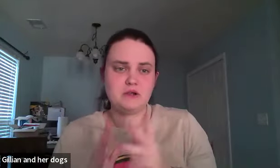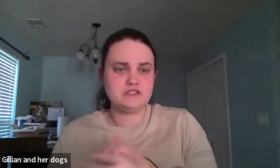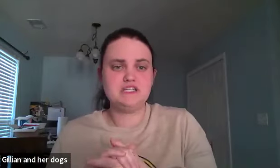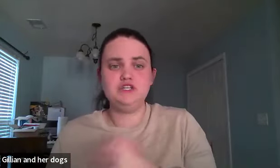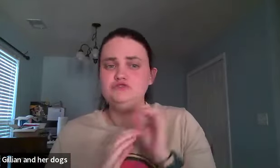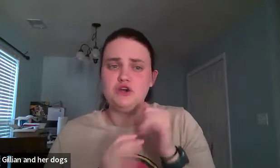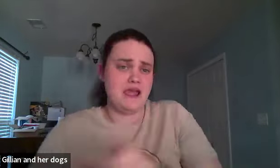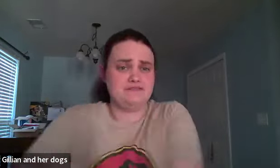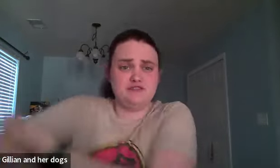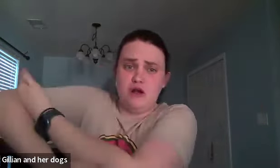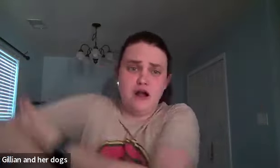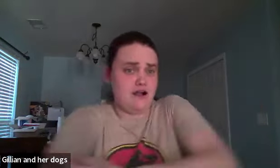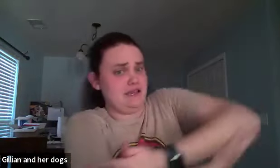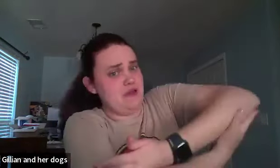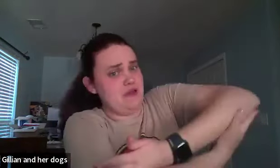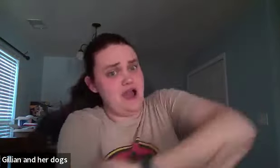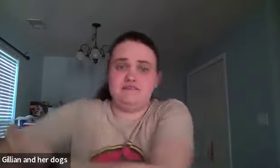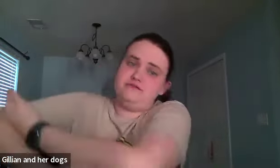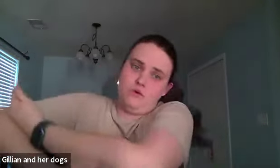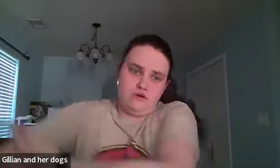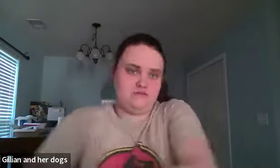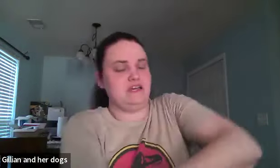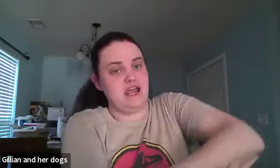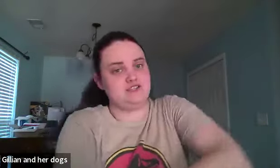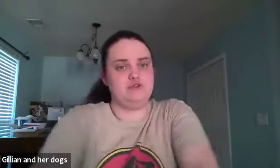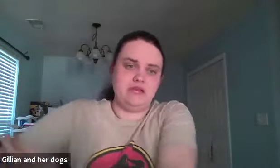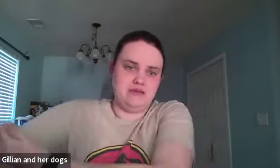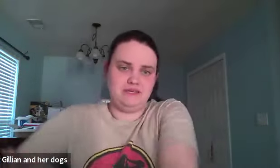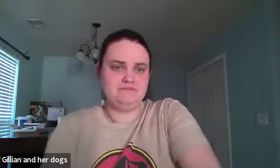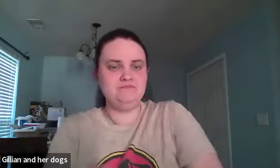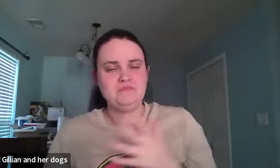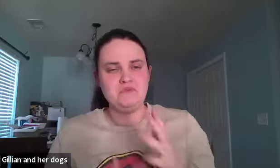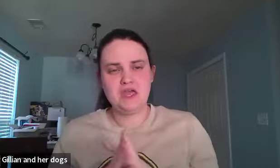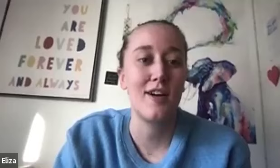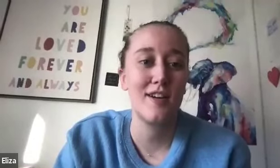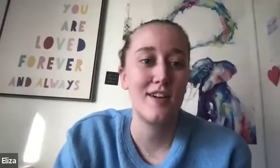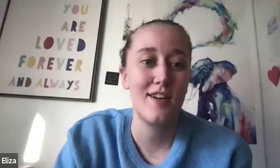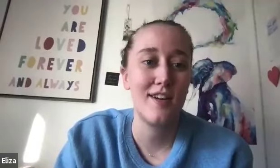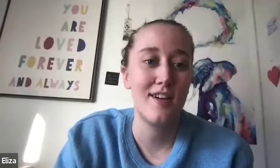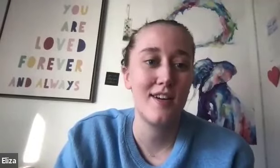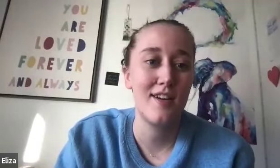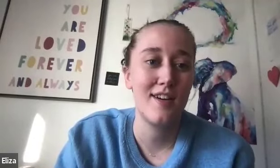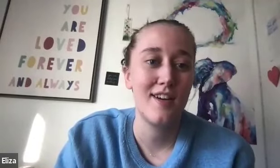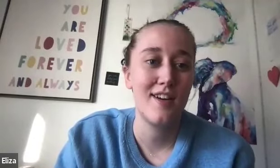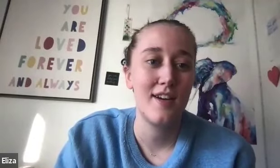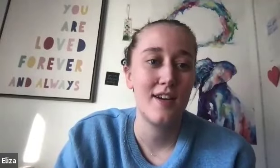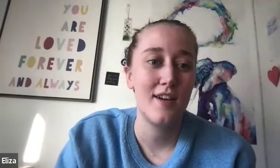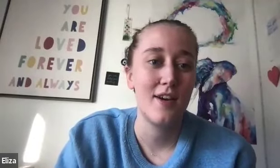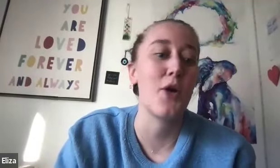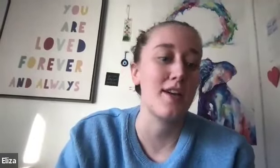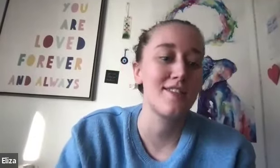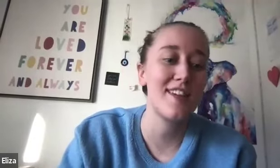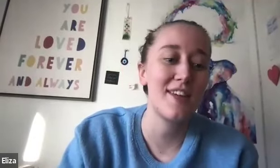the person. You don't have to rock it back and forth like an actual baby. All Um, right. just kind of preference. So, Okay, thank